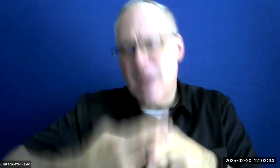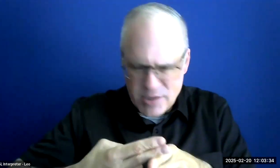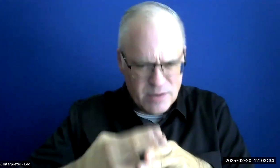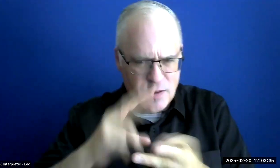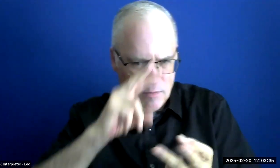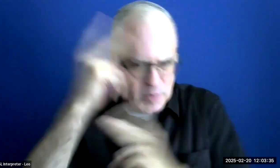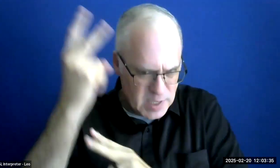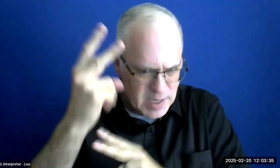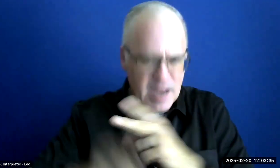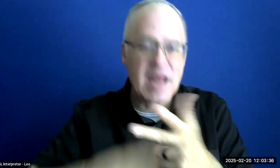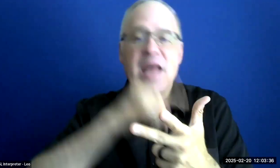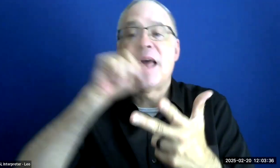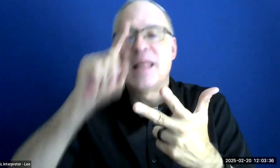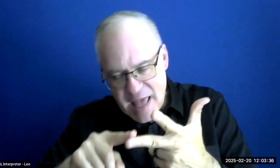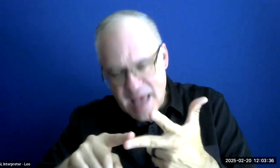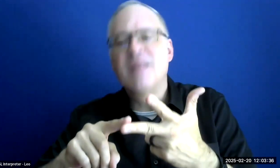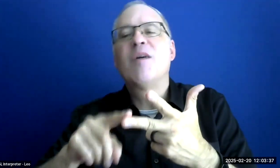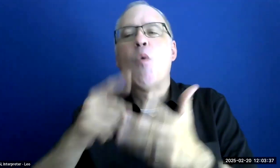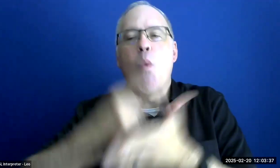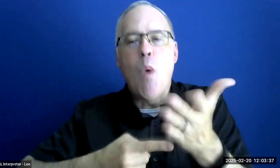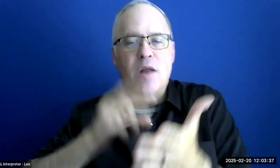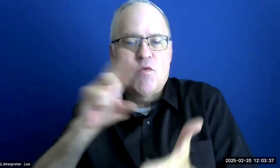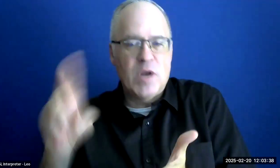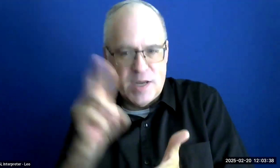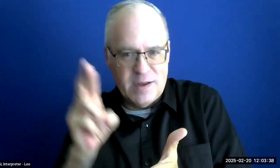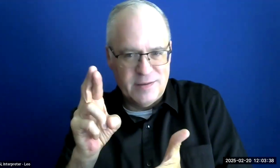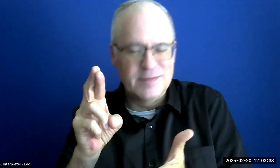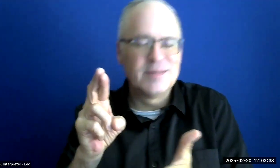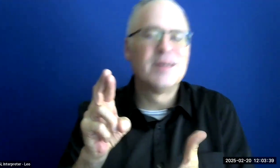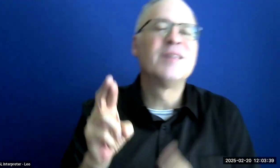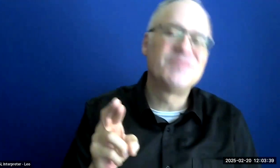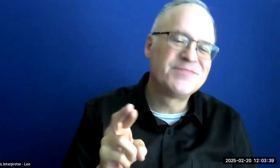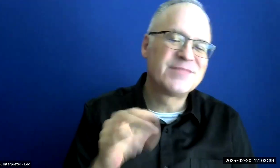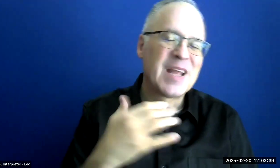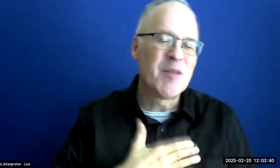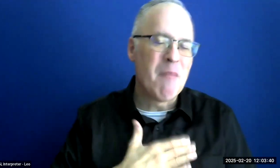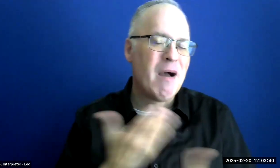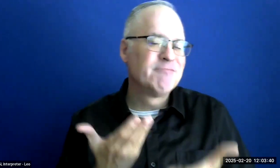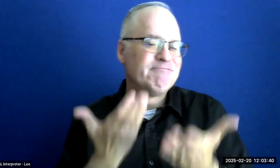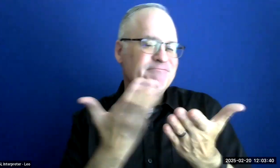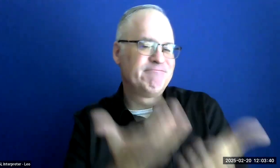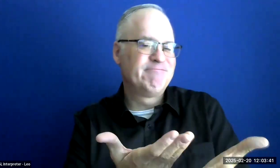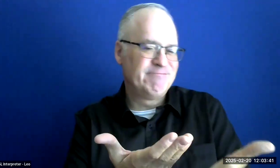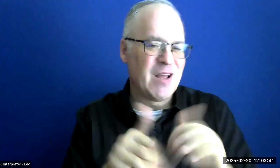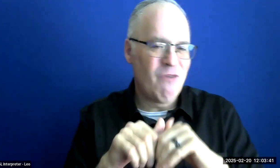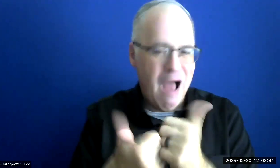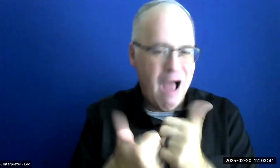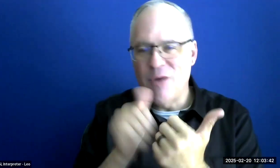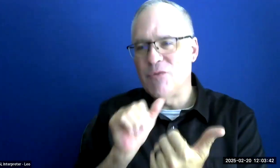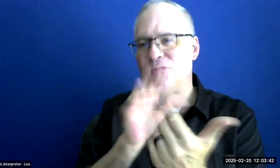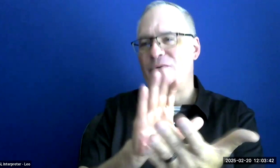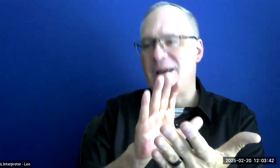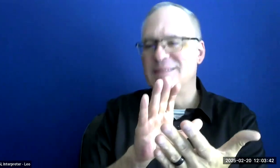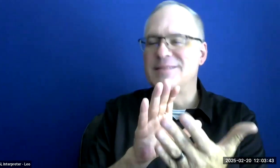then summarize again with the truth for emphasis. And so that would be my recommendation of how to address misinformation